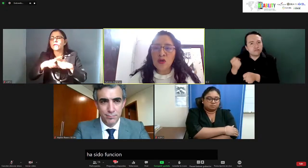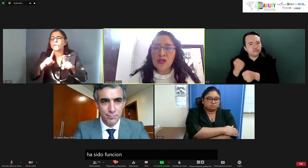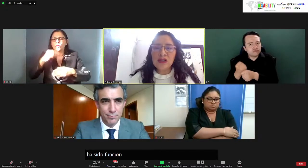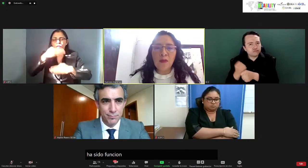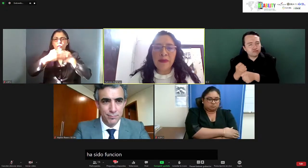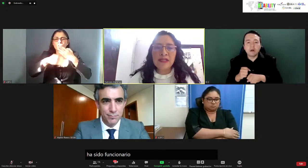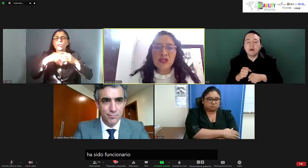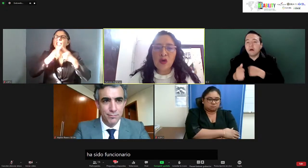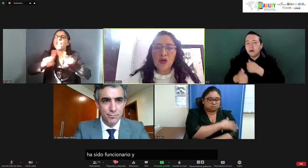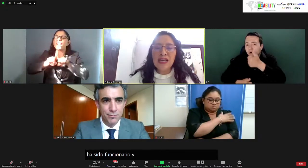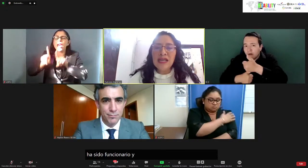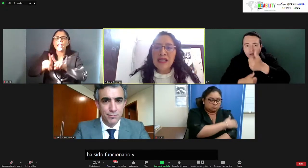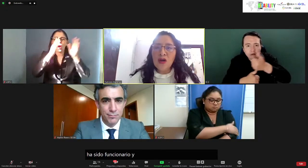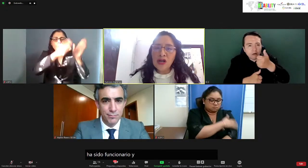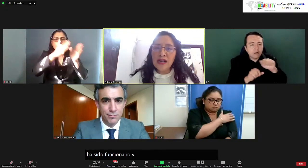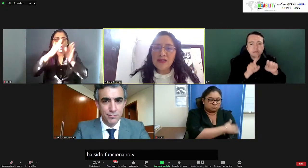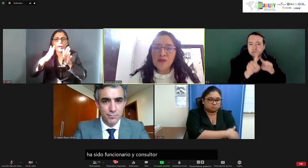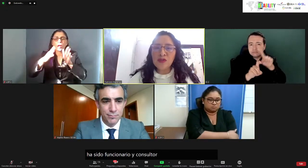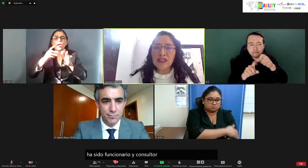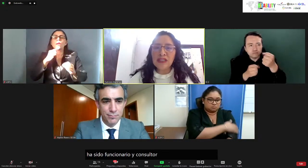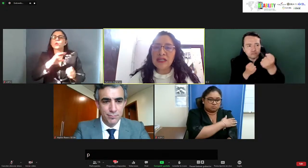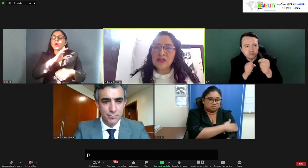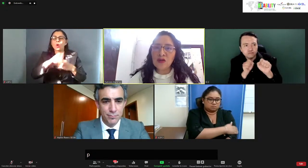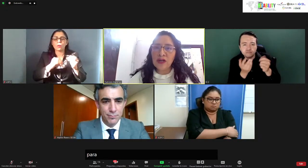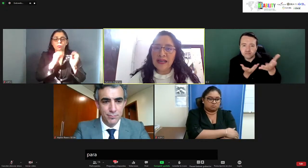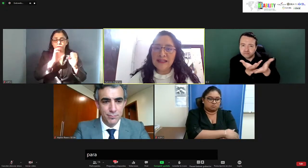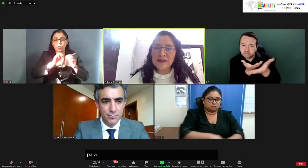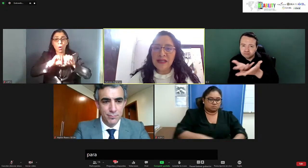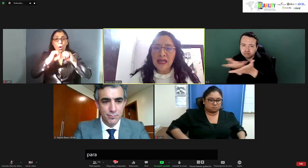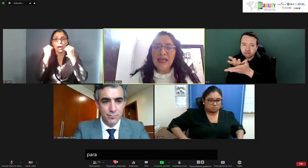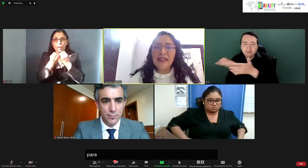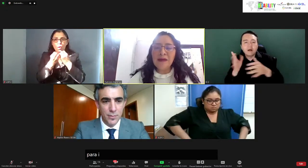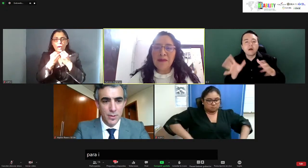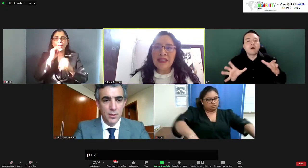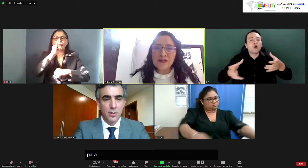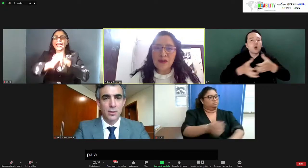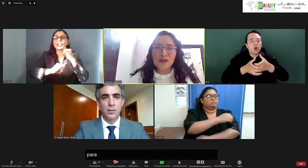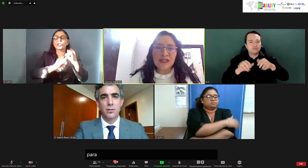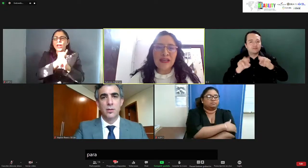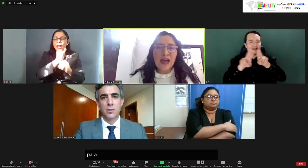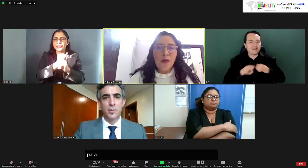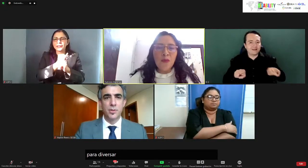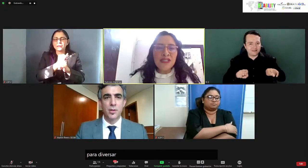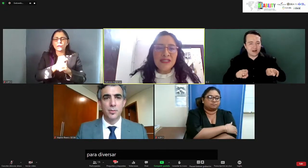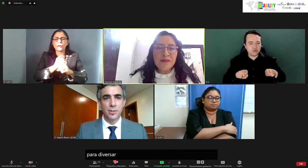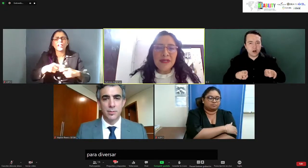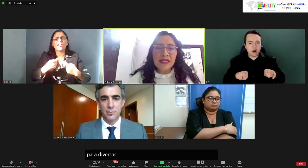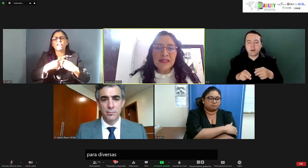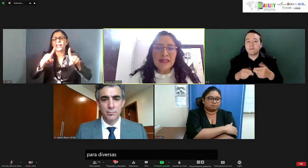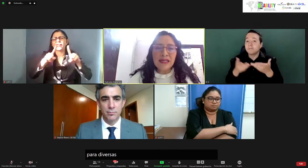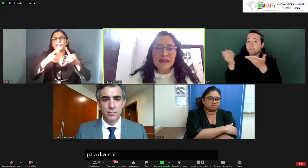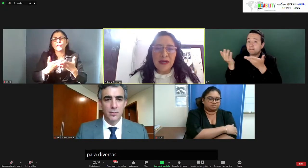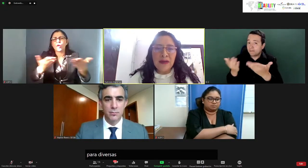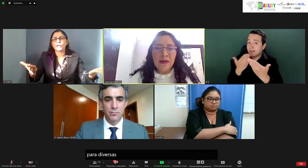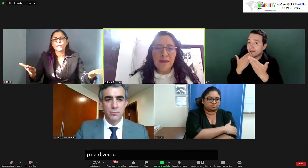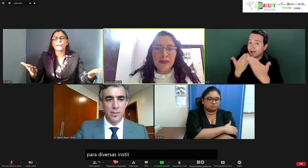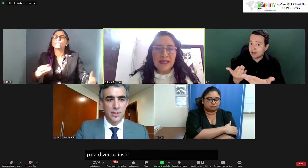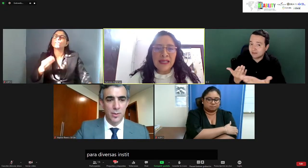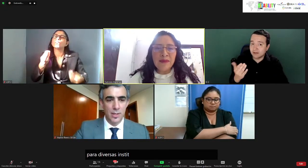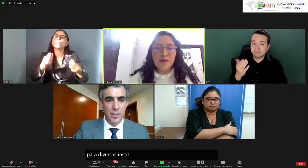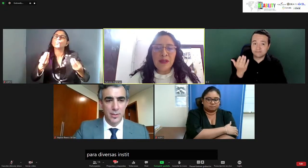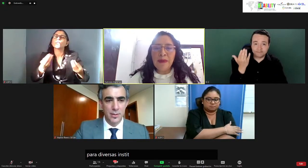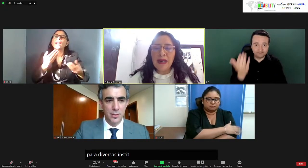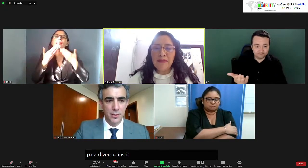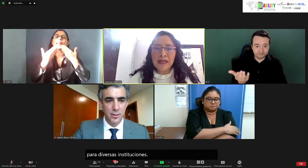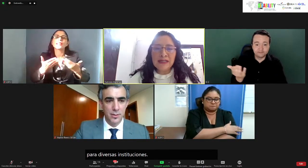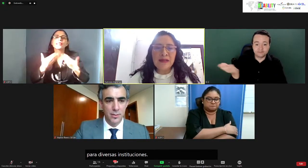official and consultant for different international entities among several things so